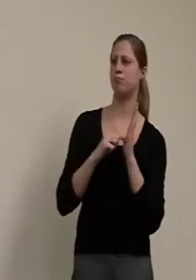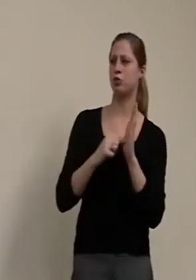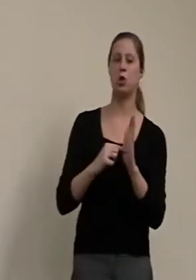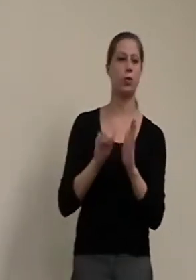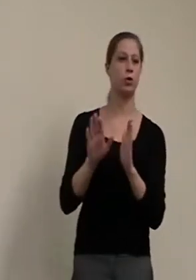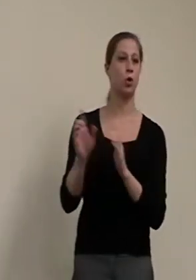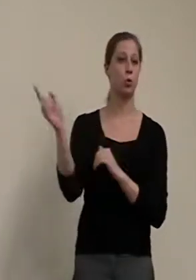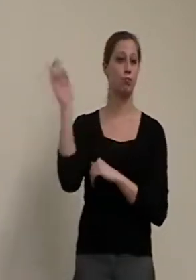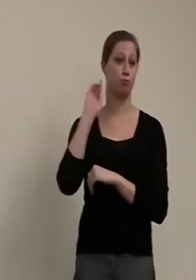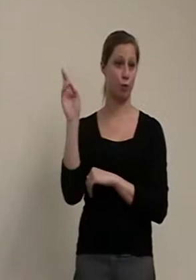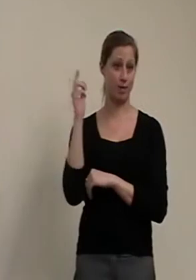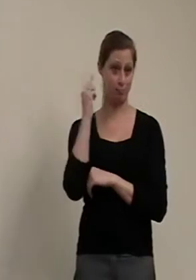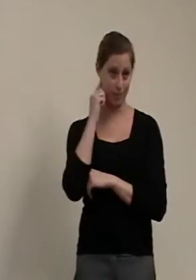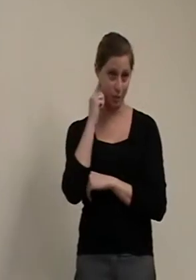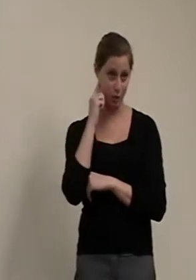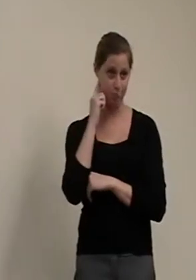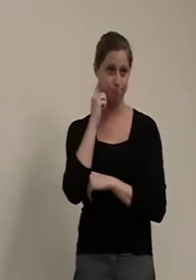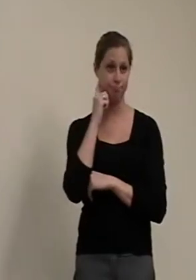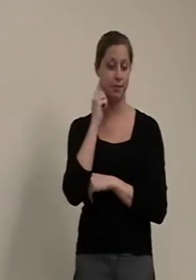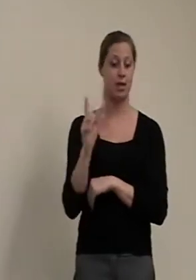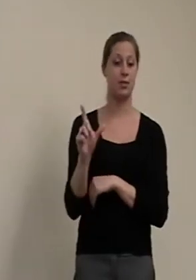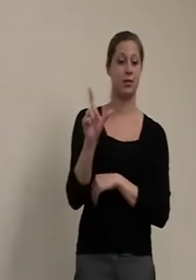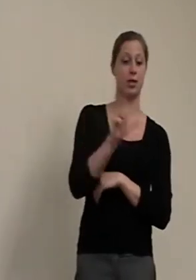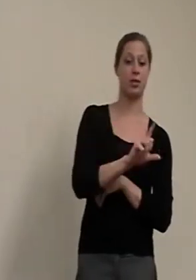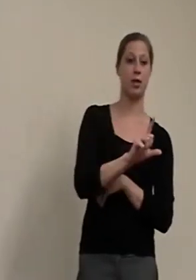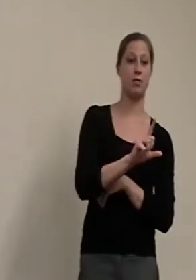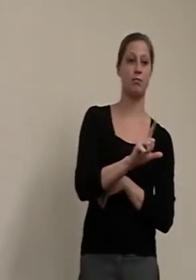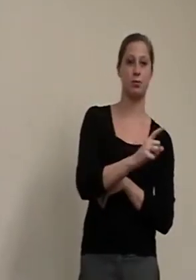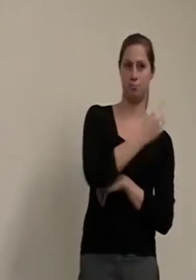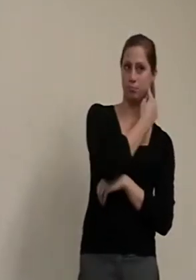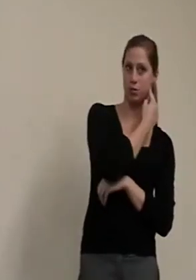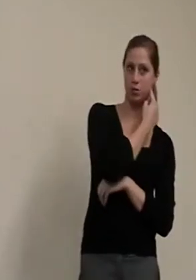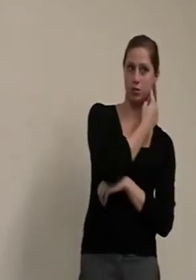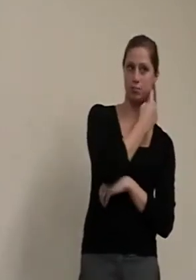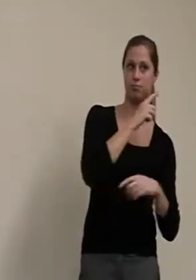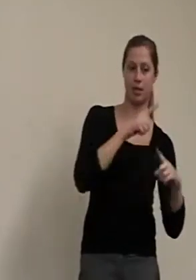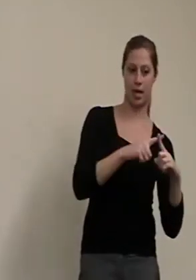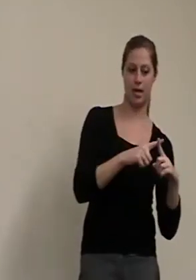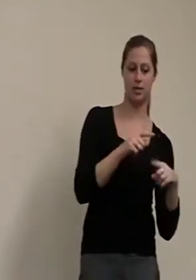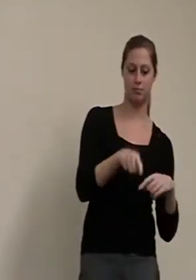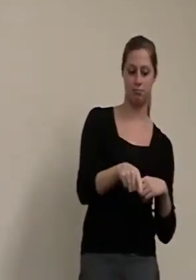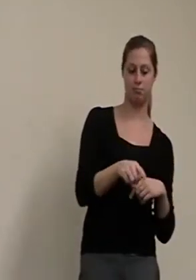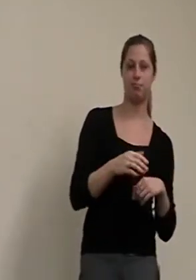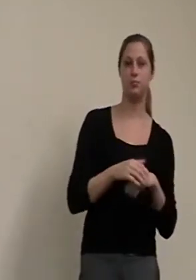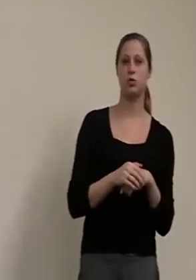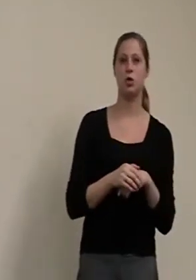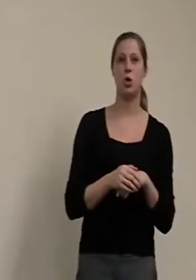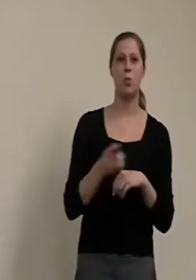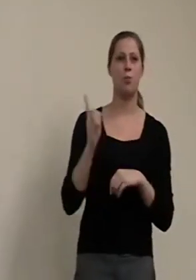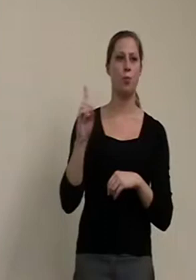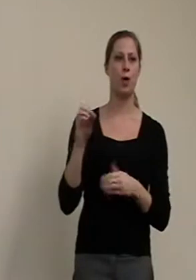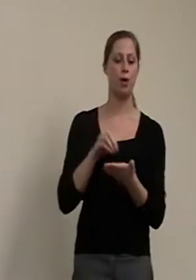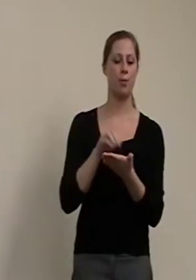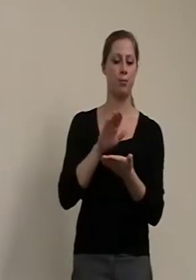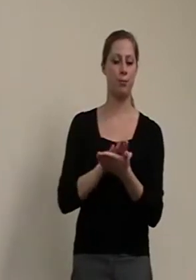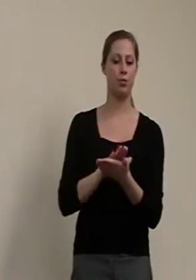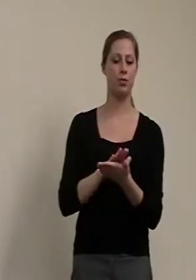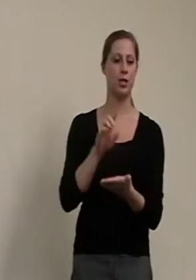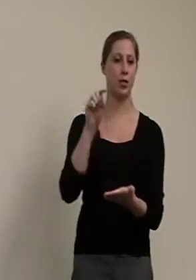represents the hearing in your left ear. Where I put the mark on the graph was the softest sound that you could hear, about 50% of the